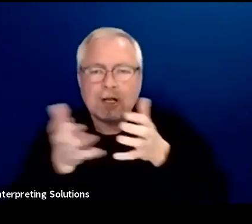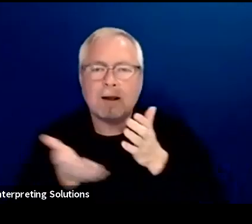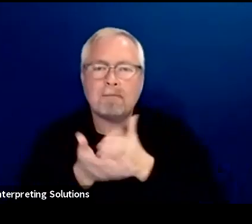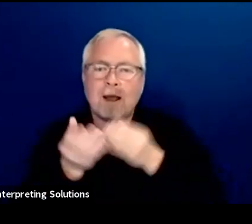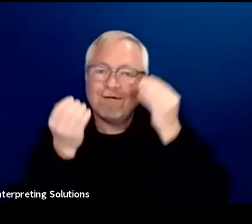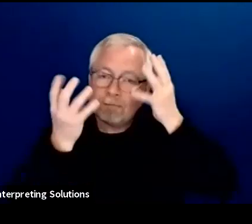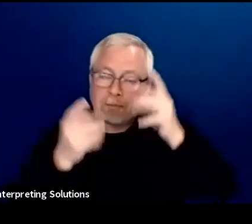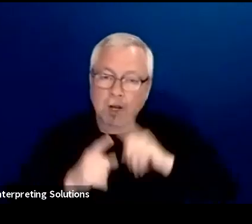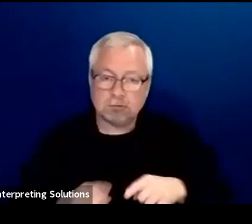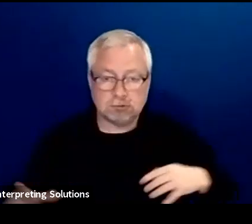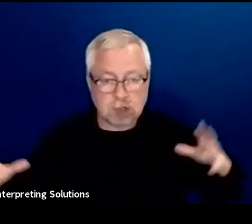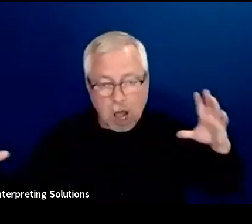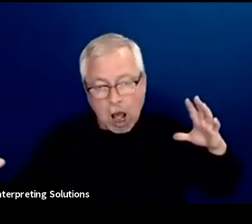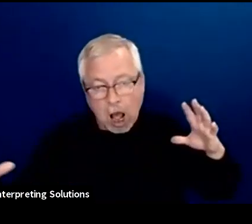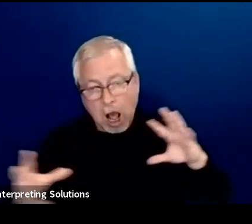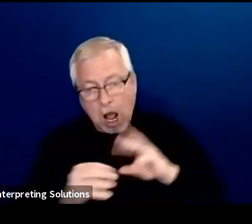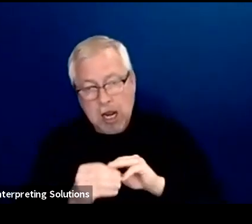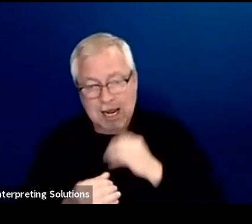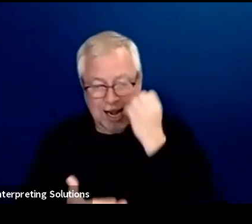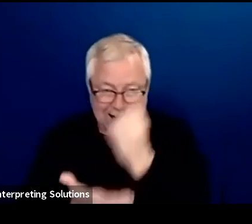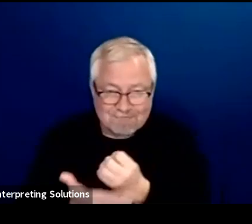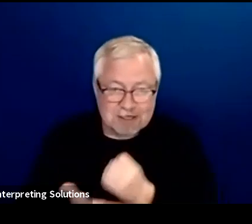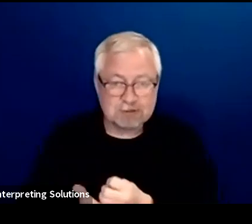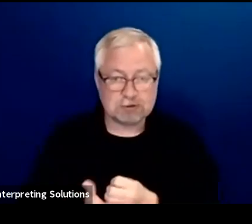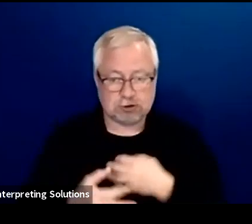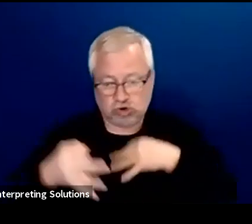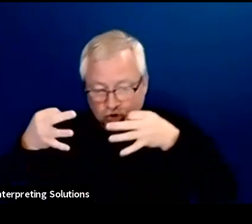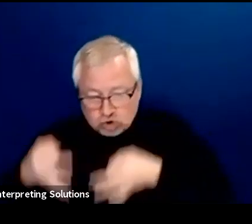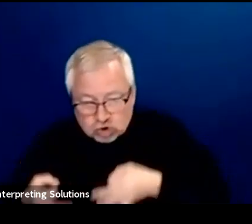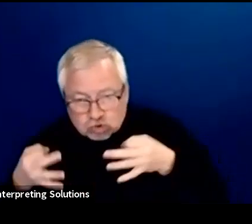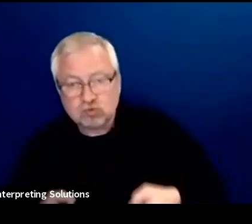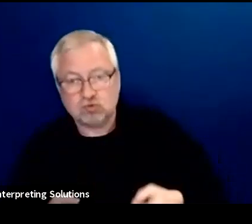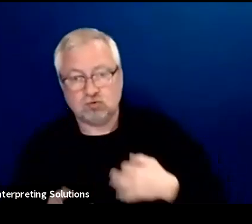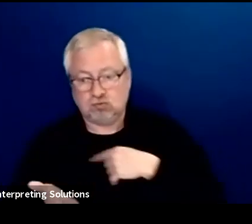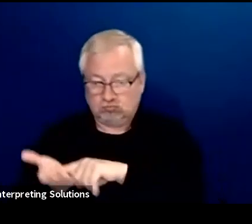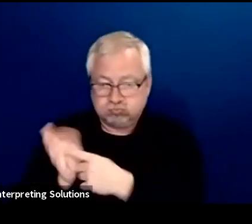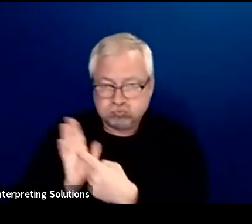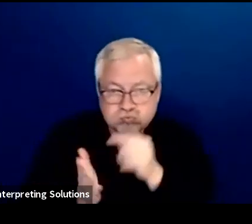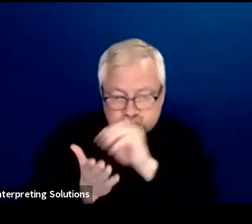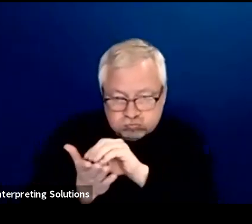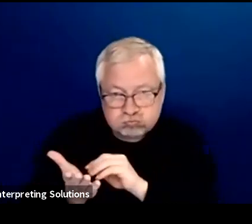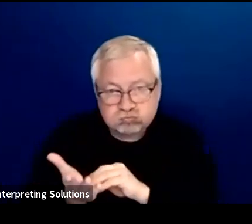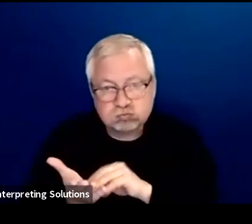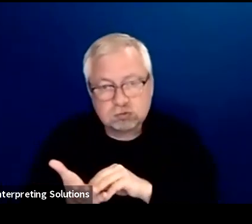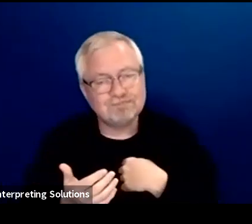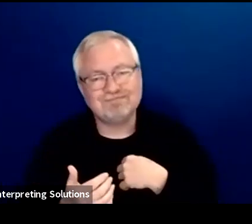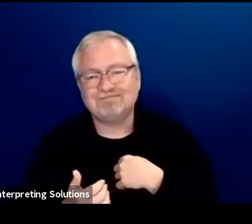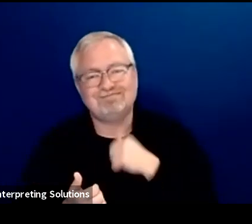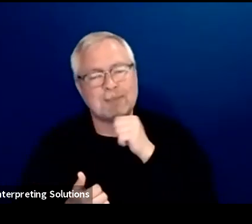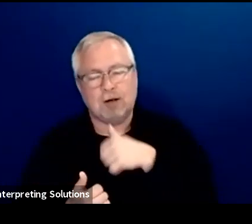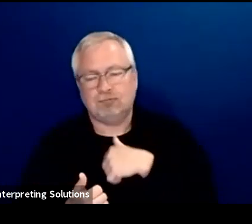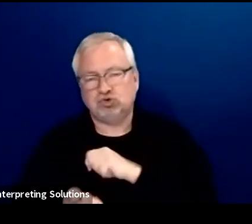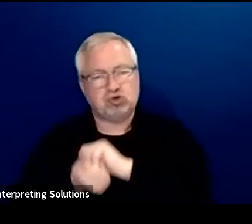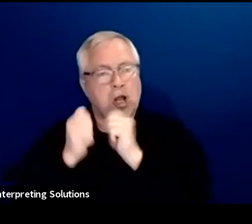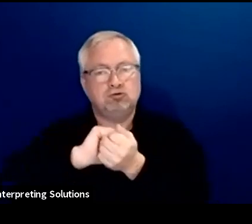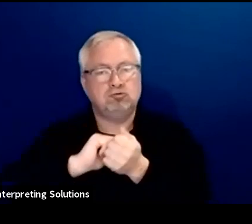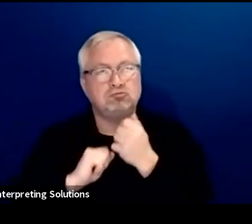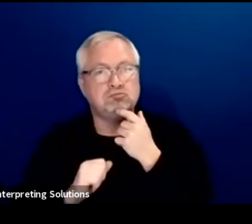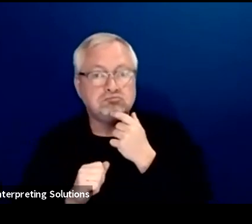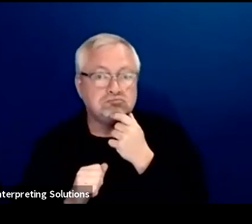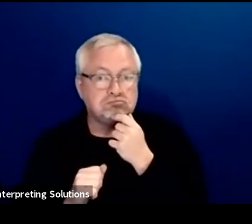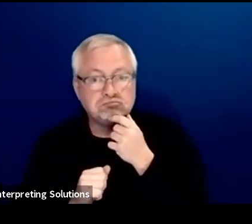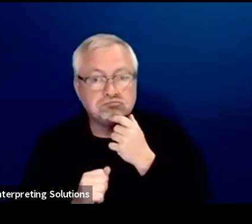we had and the decisions making we made, this wouldn't have changed very little. I would argue what it did was it let